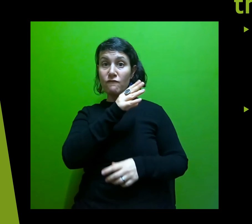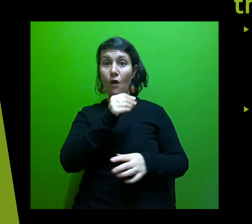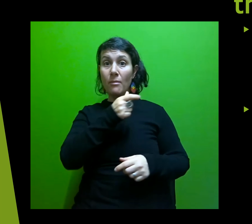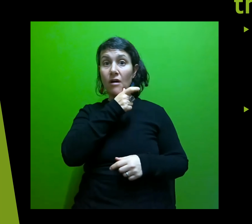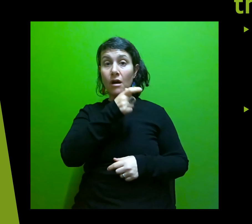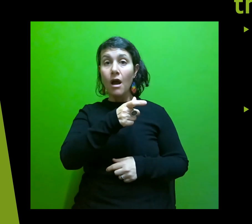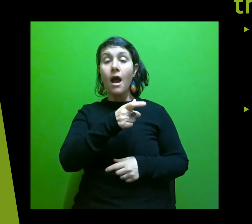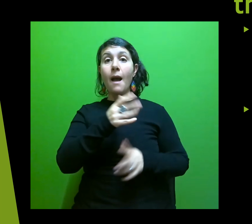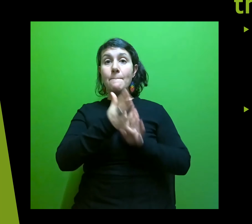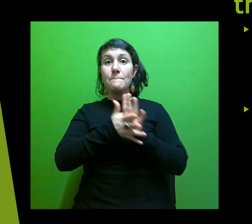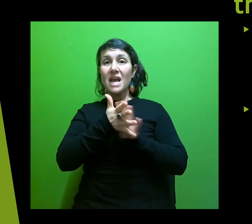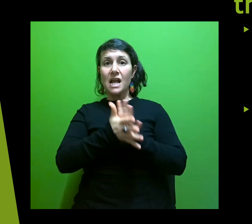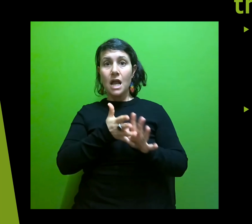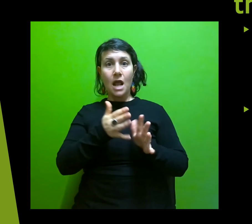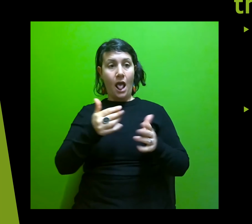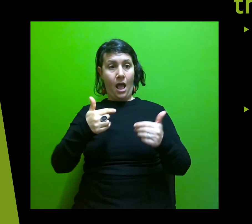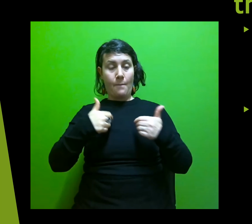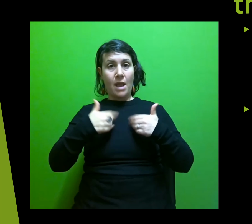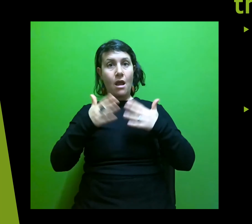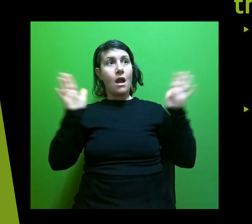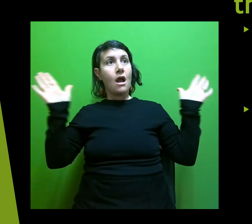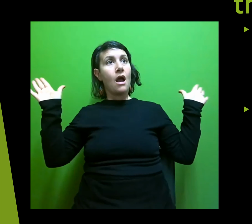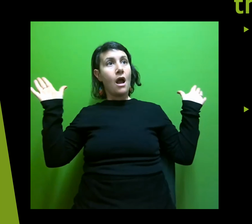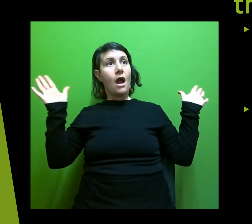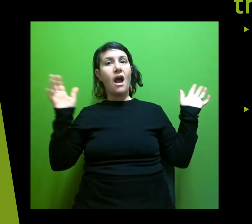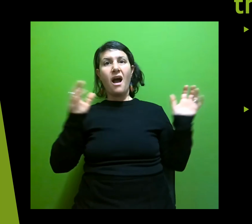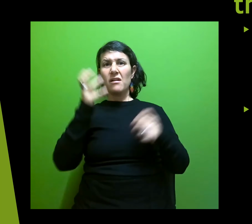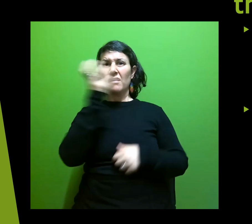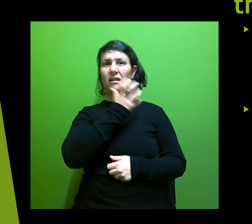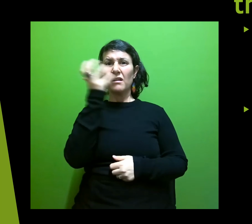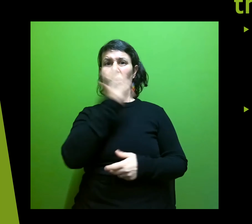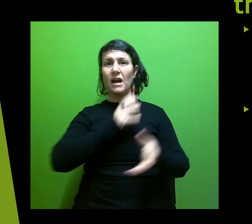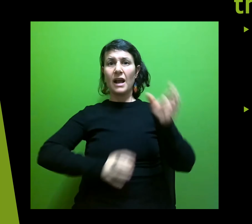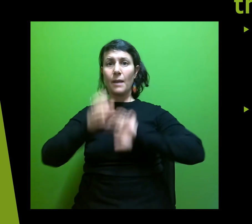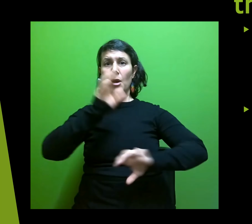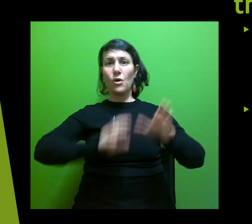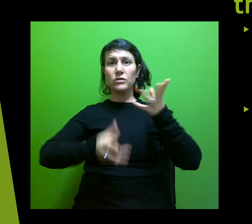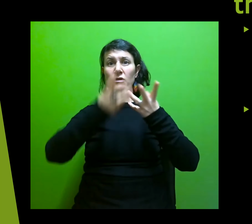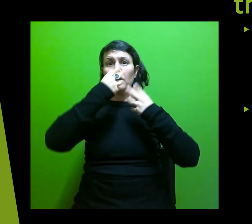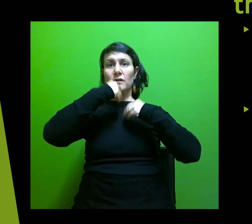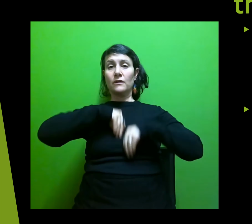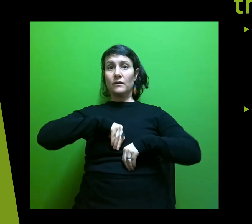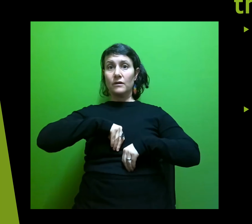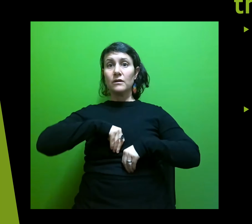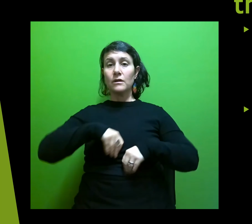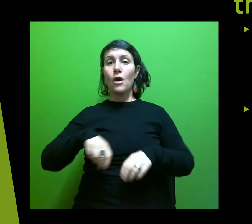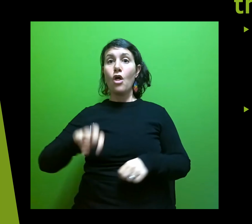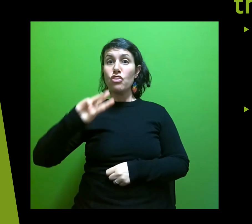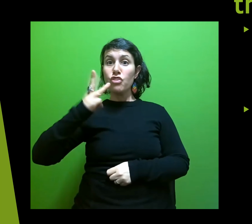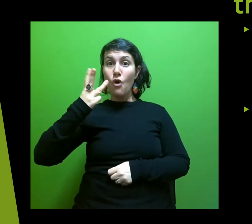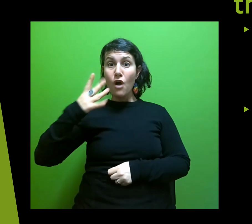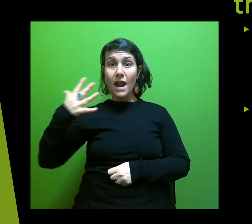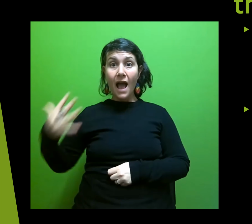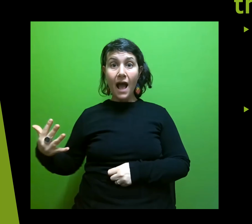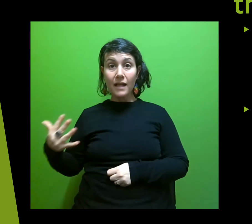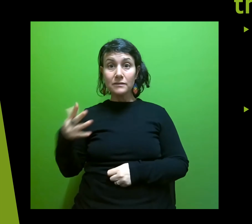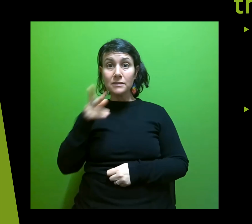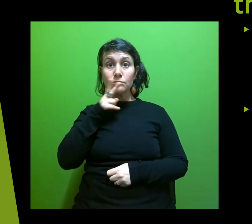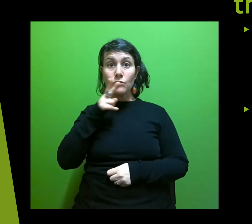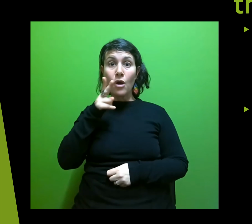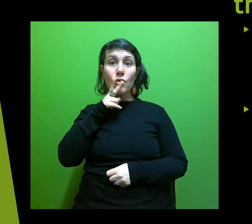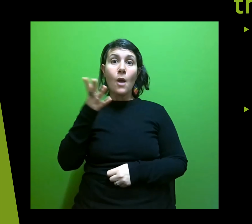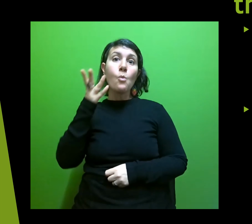exposed to the harmful chemicals that are in that device. Third-hand smoking of e-cigarettes is when the aerosol sticks